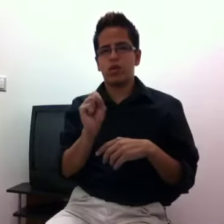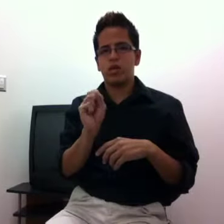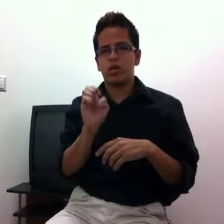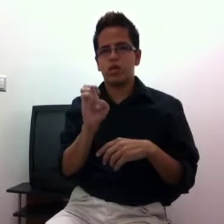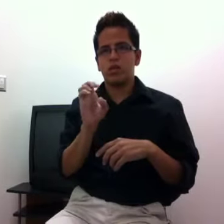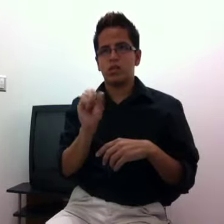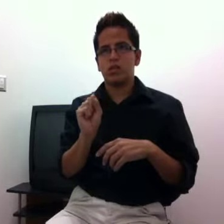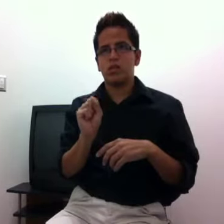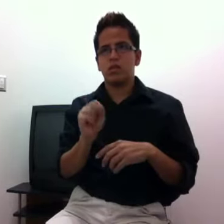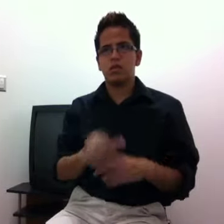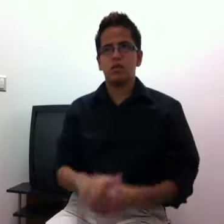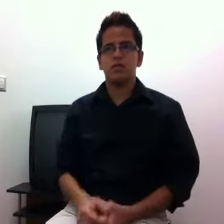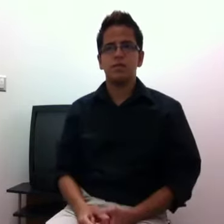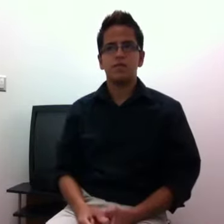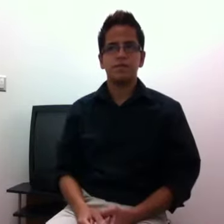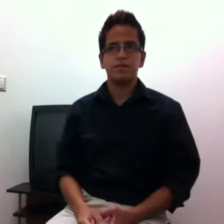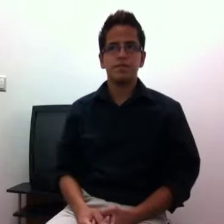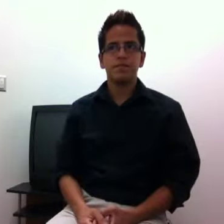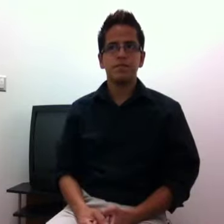brass rail lamps.